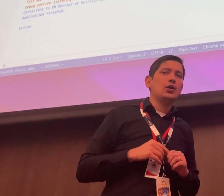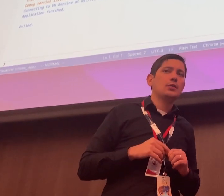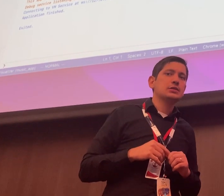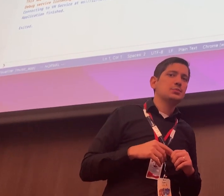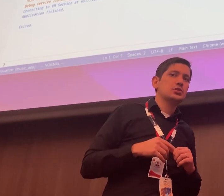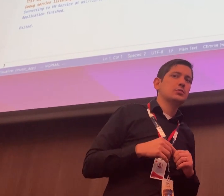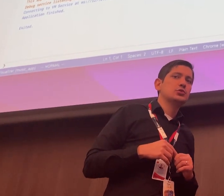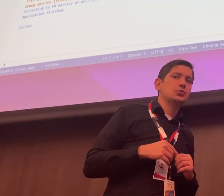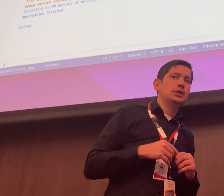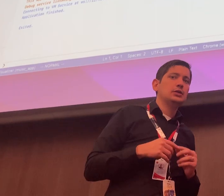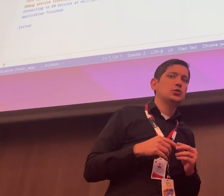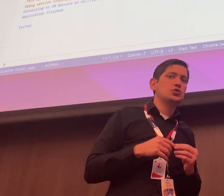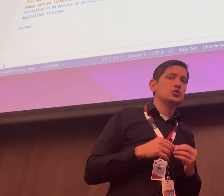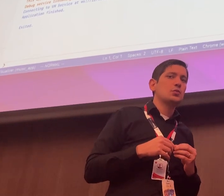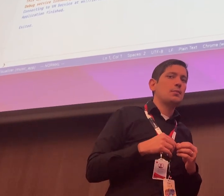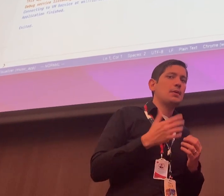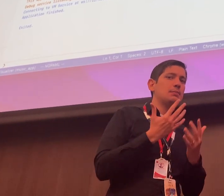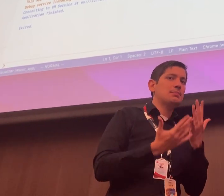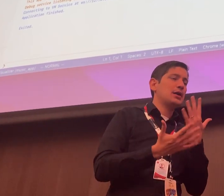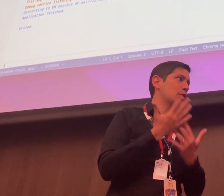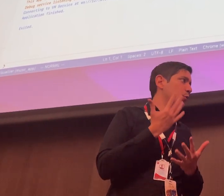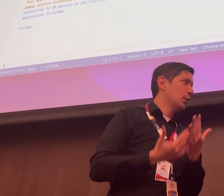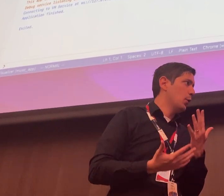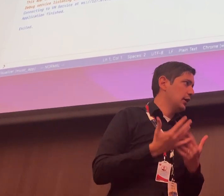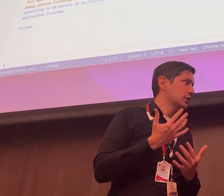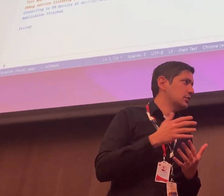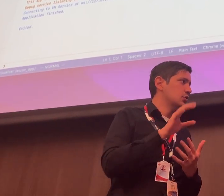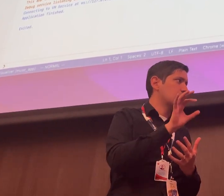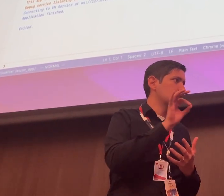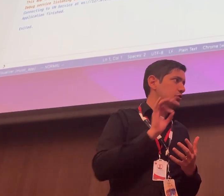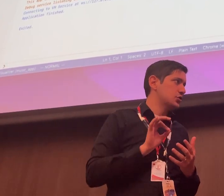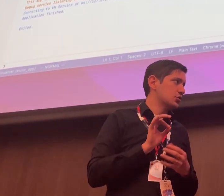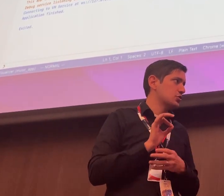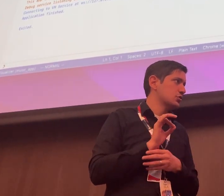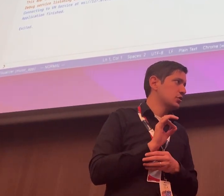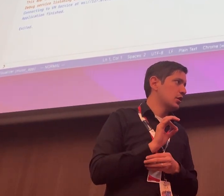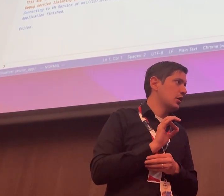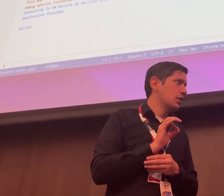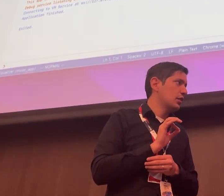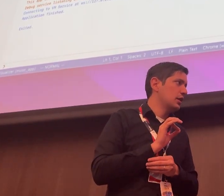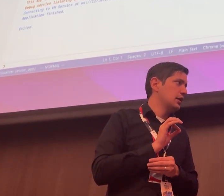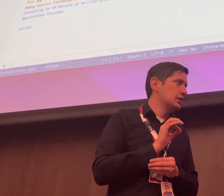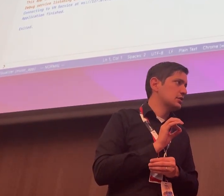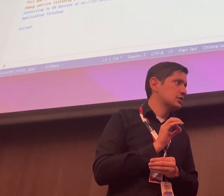I am very possible to choose manual pathway. Choose the